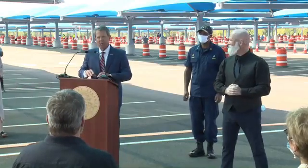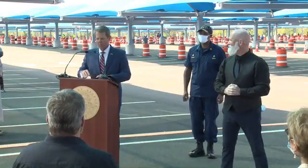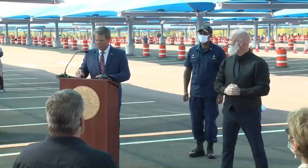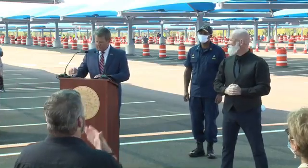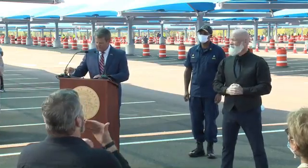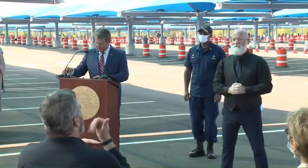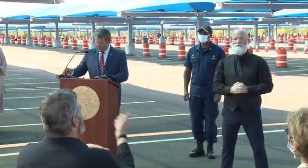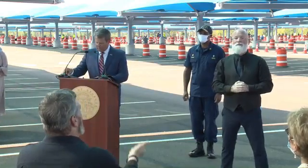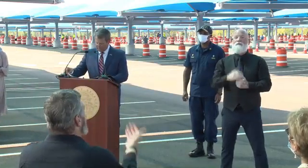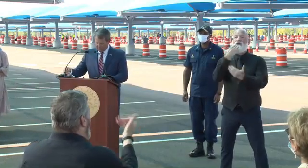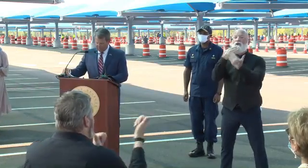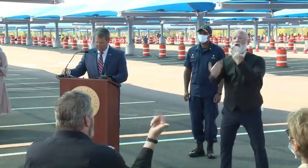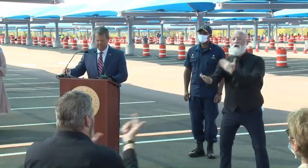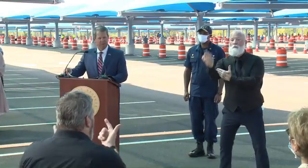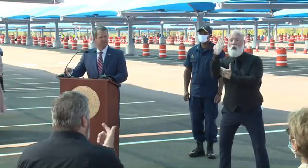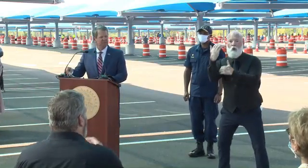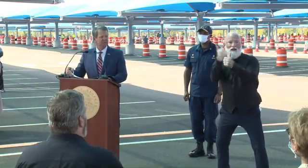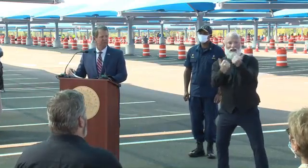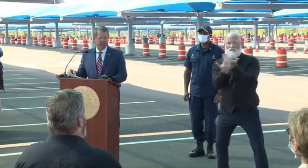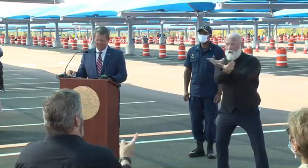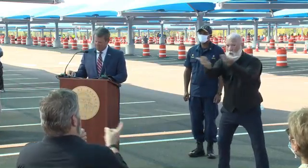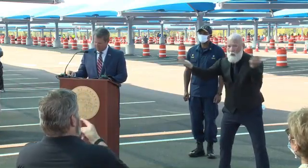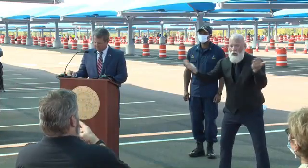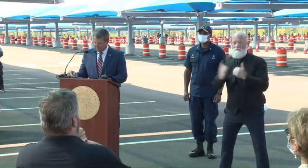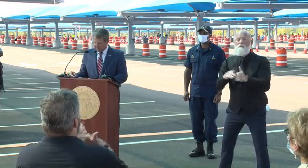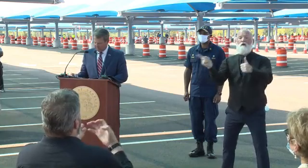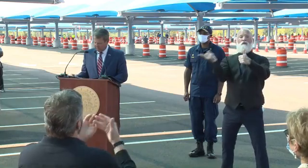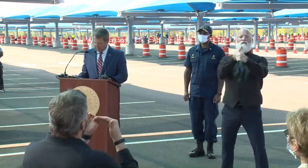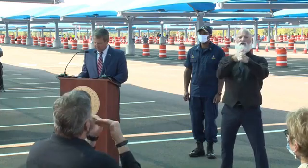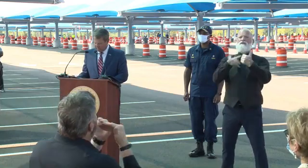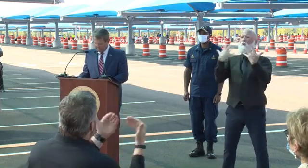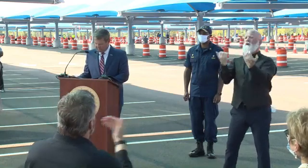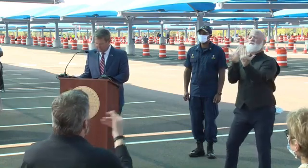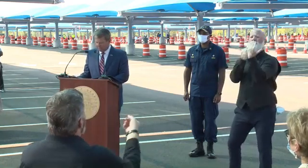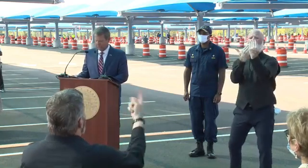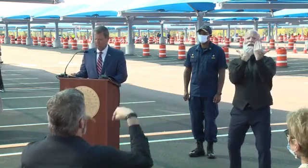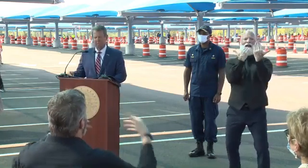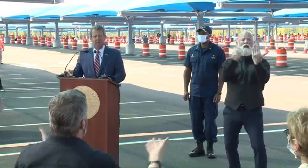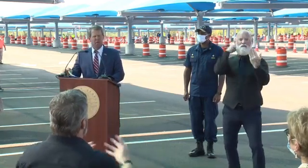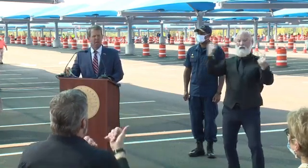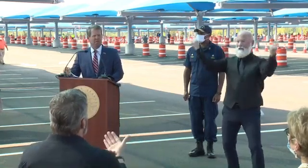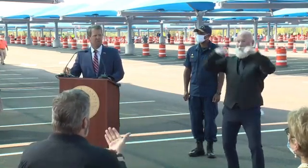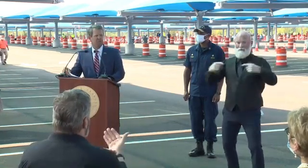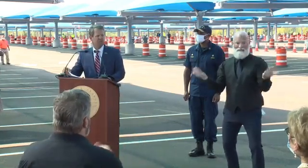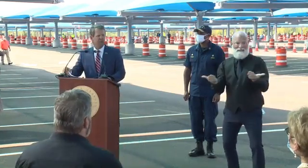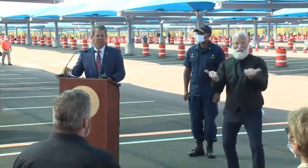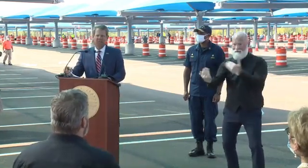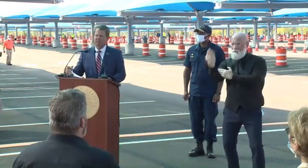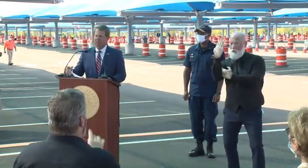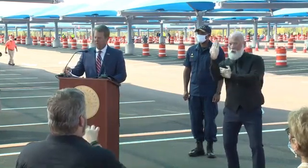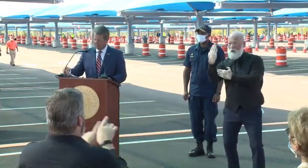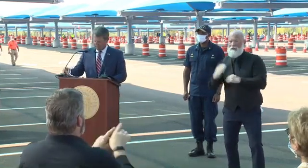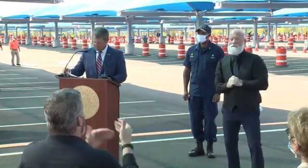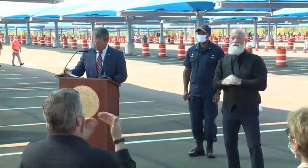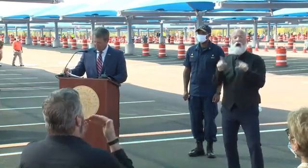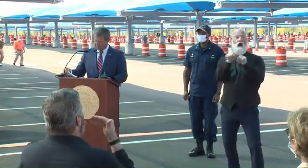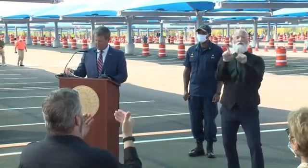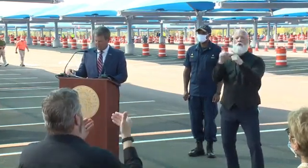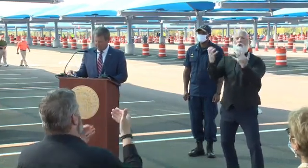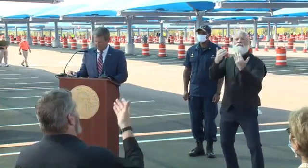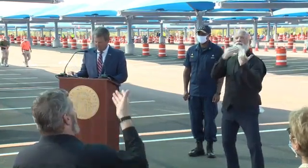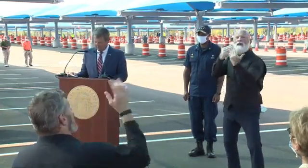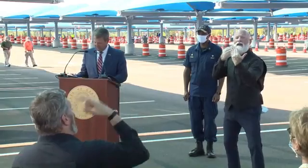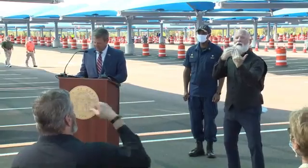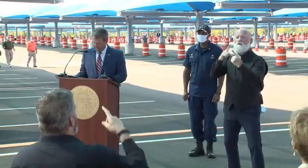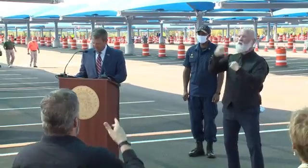All right, well, good morning, everyone. Let me first just thank everyone for being here this morning, and also thank the good Lord for this